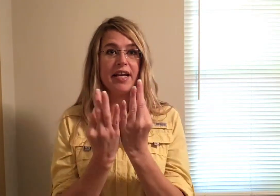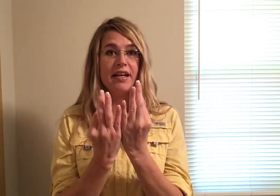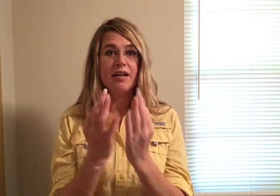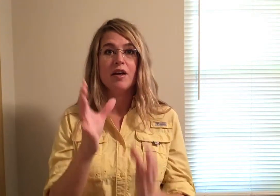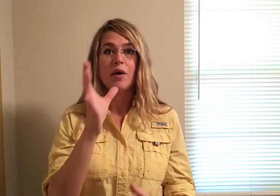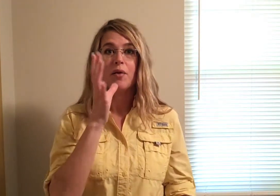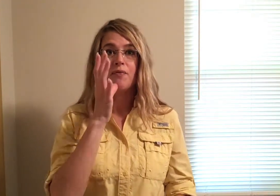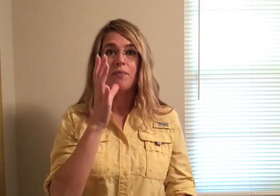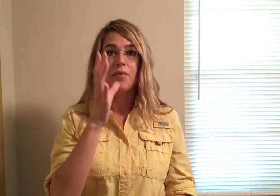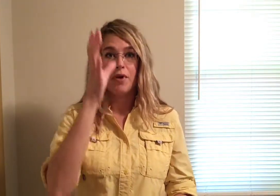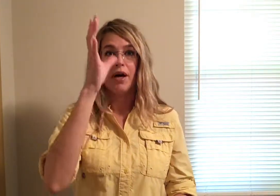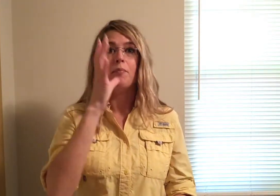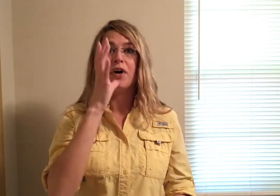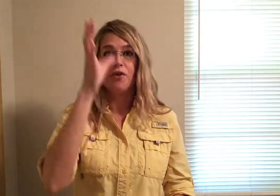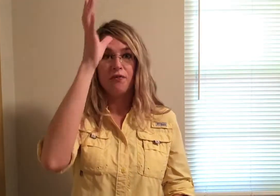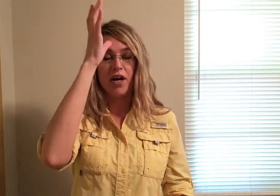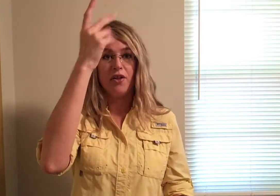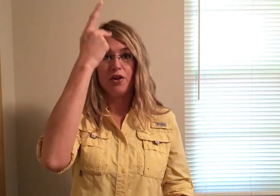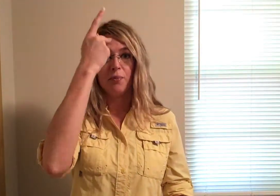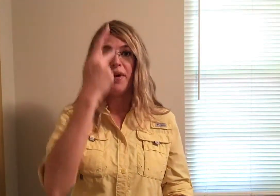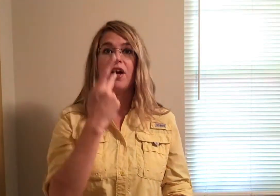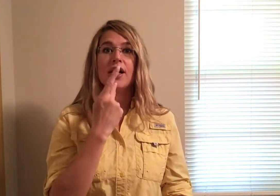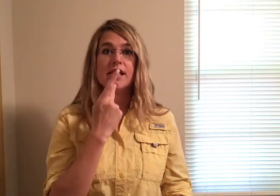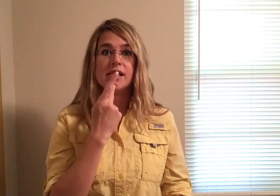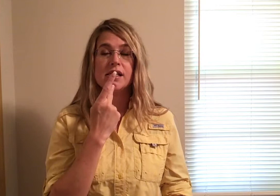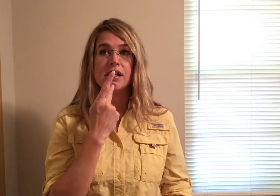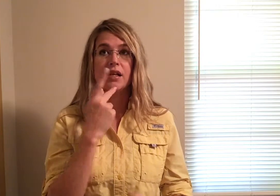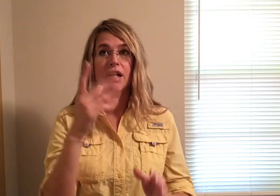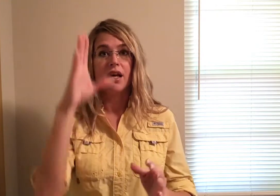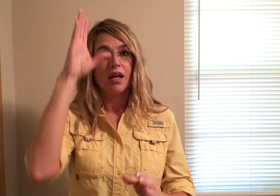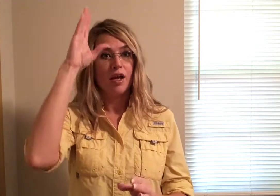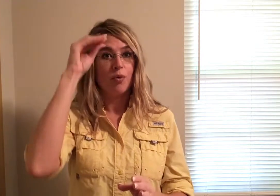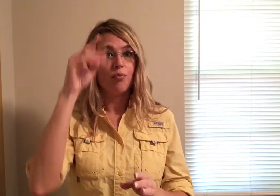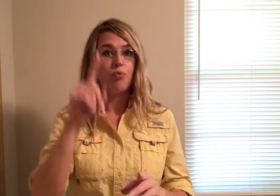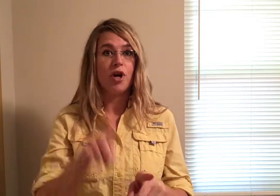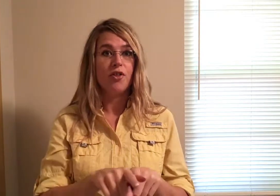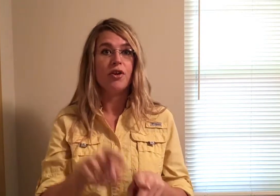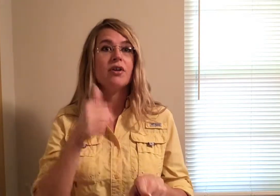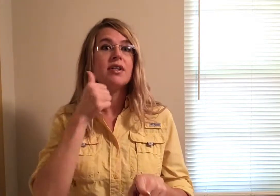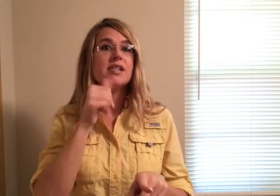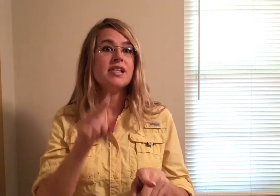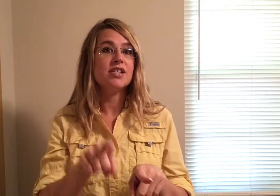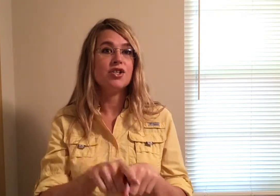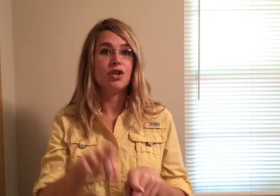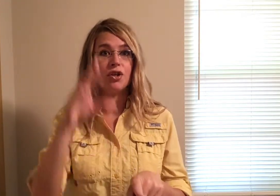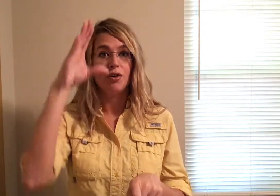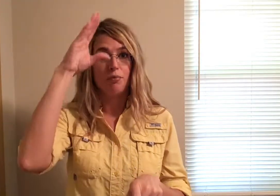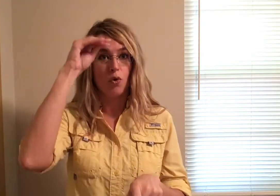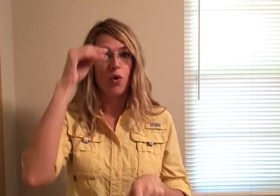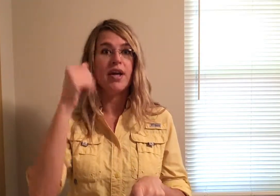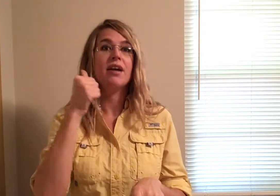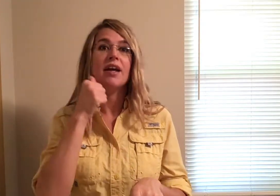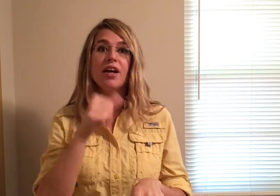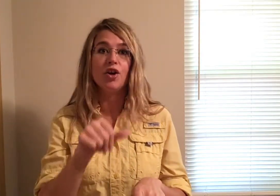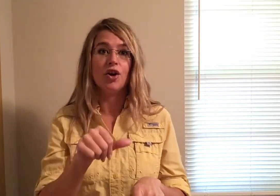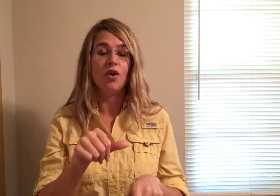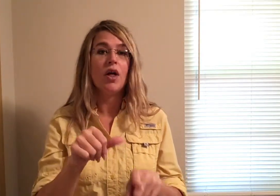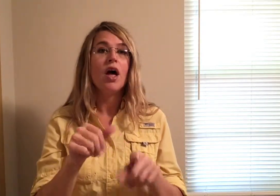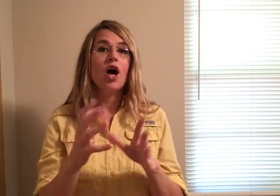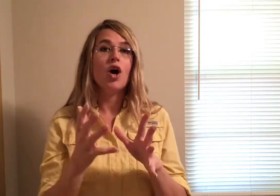family, mother, father, parents, brother, sister, boy, and girl. Oh,